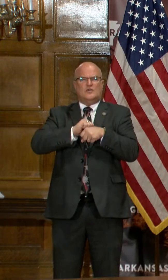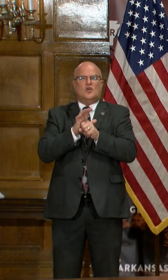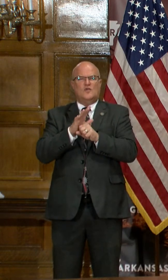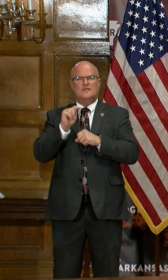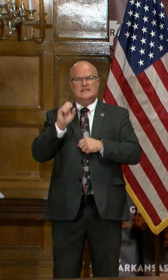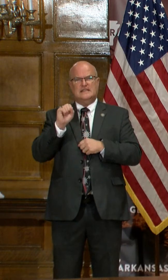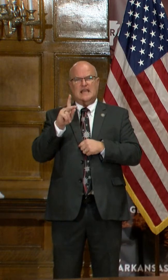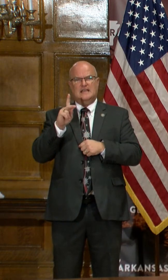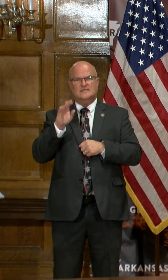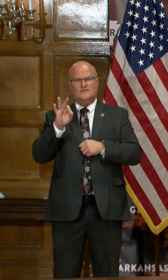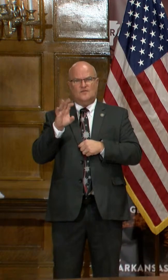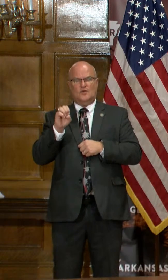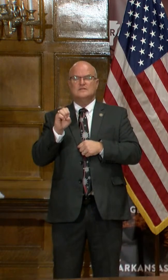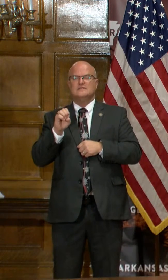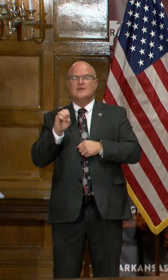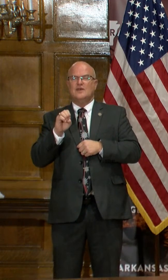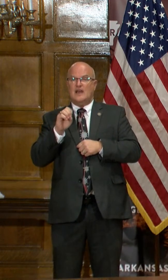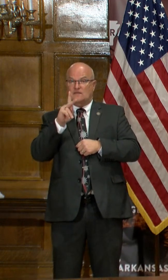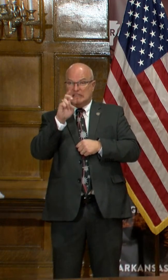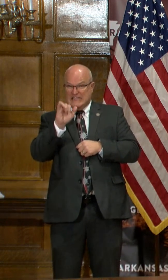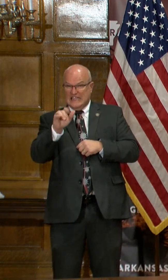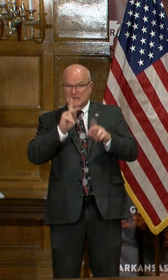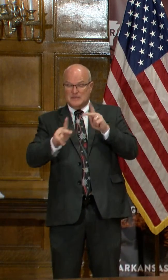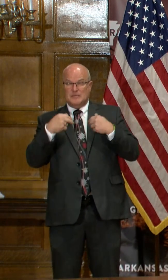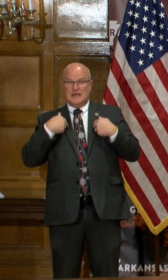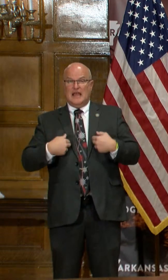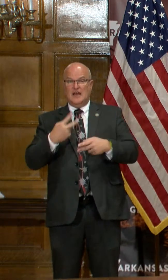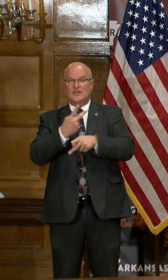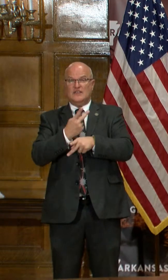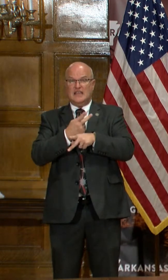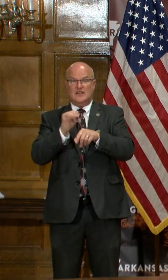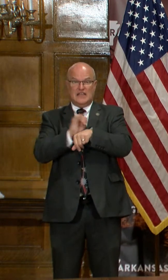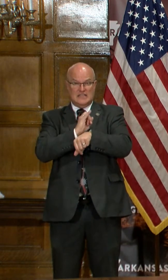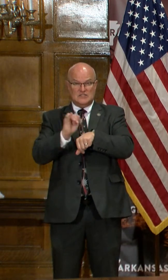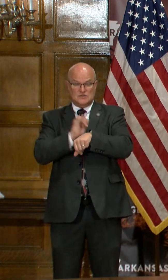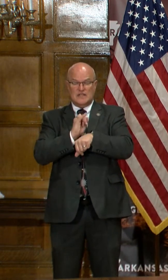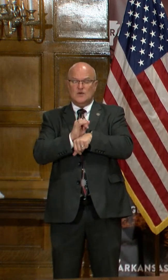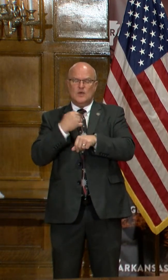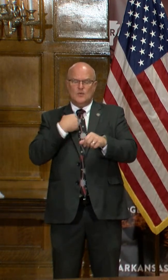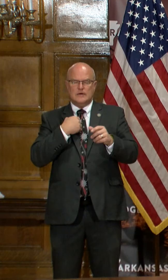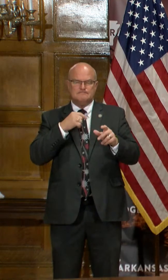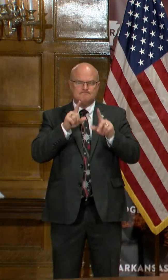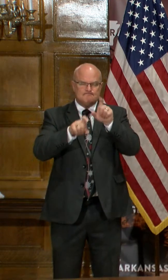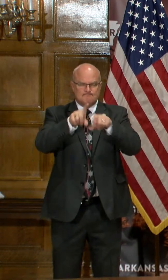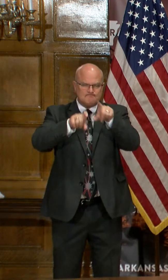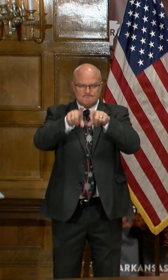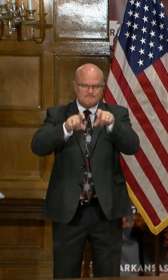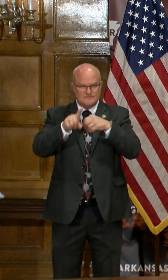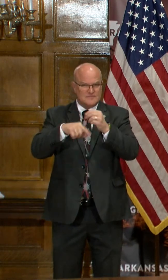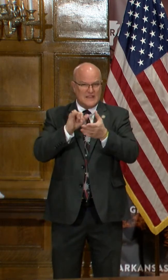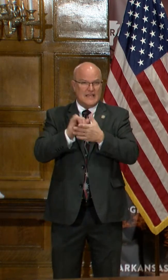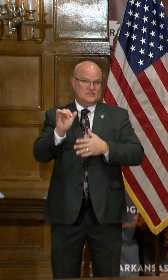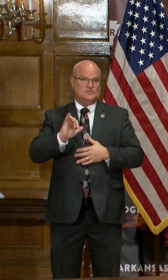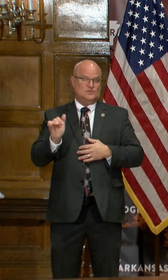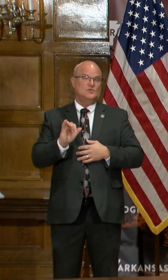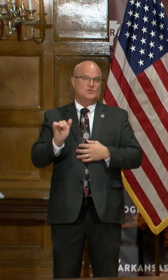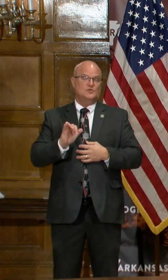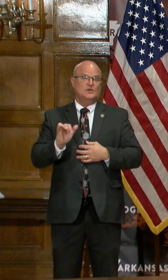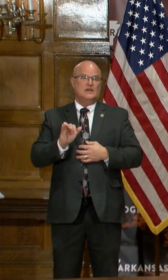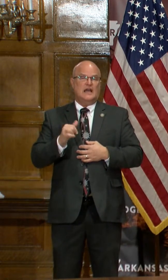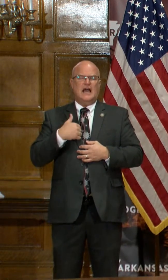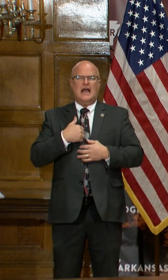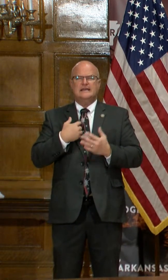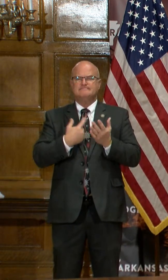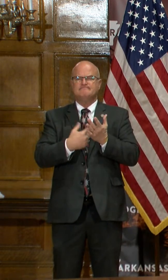COVID Task Force. We got some really key people in the healthcare industry there, and we want to get their insights on this as well. I